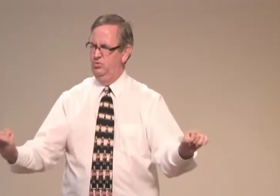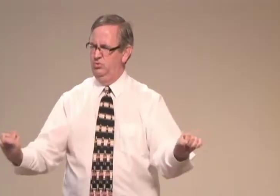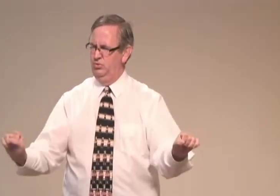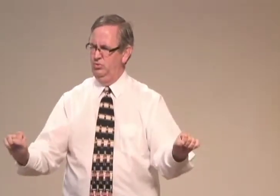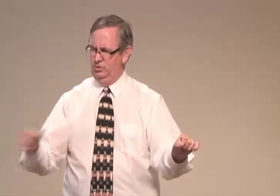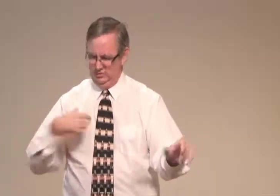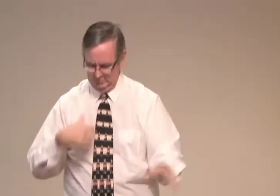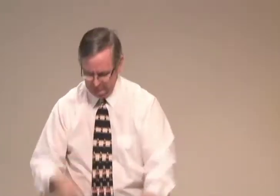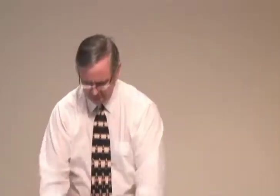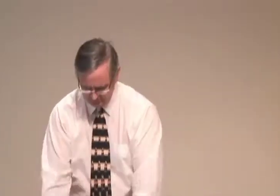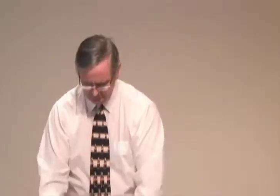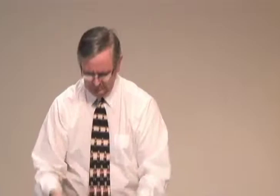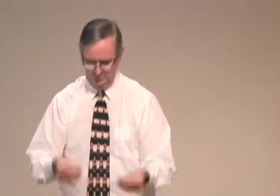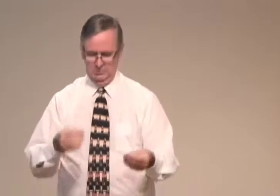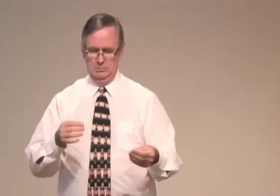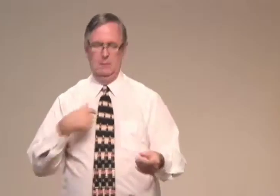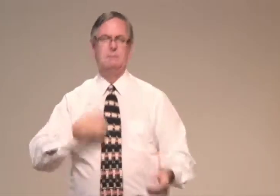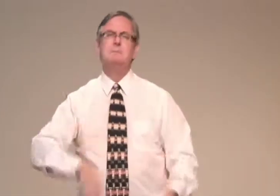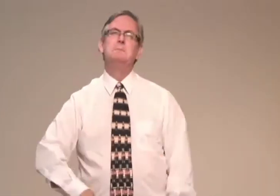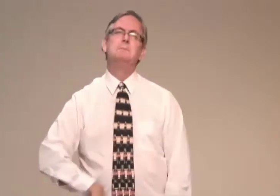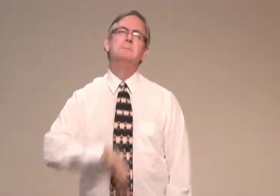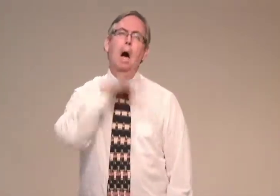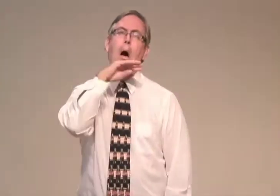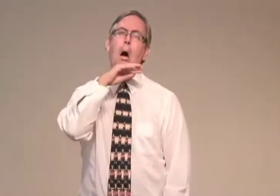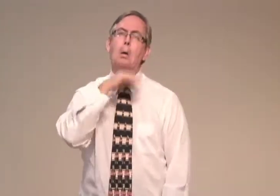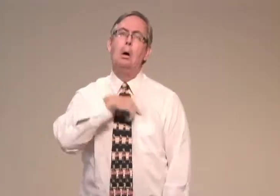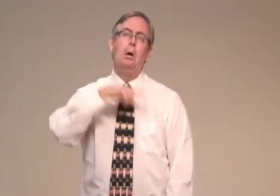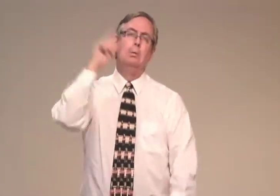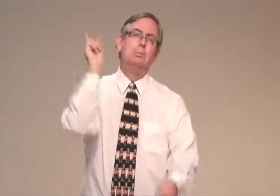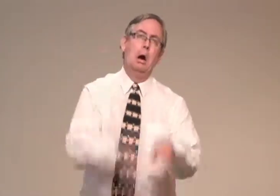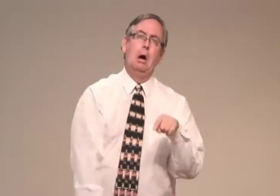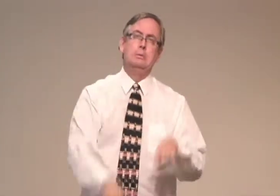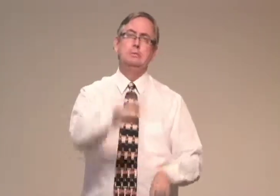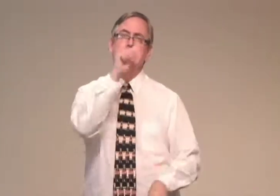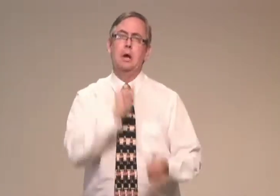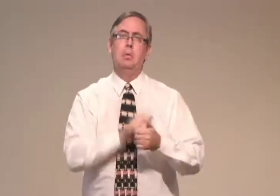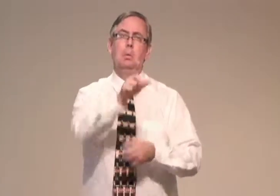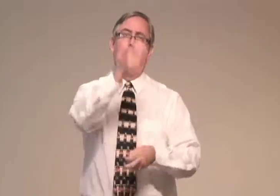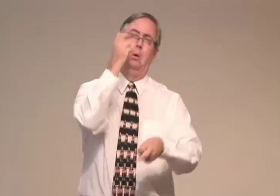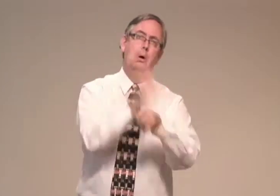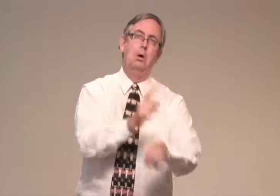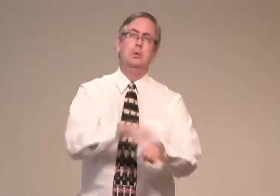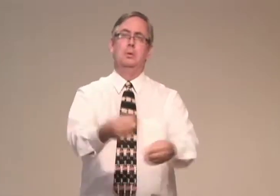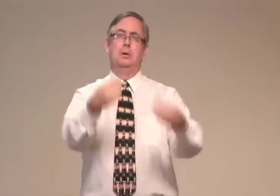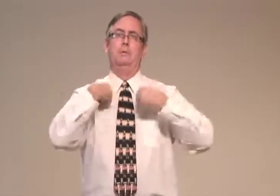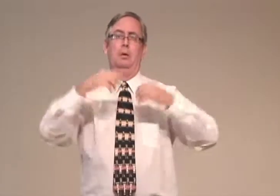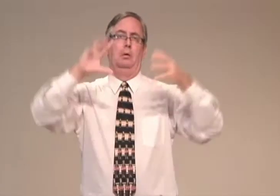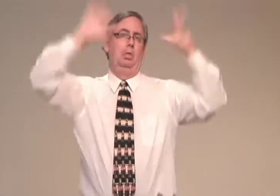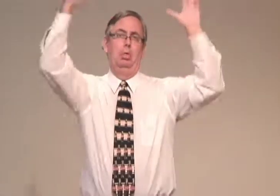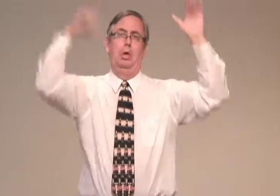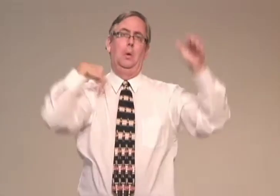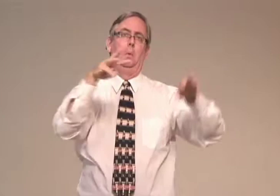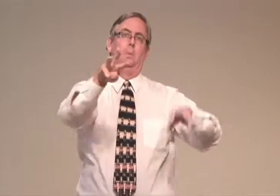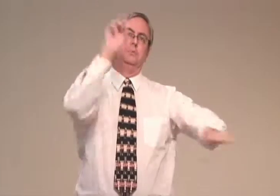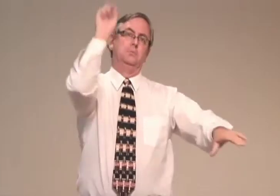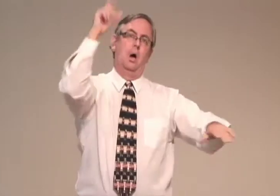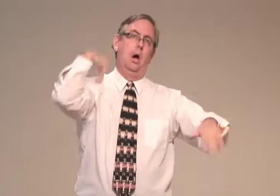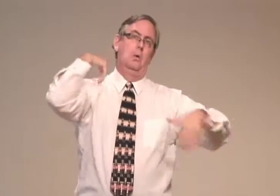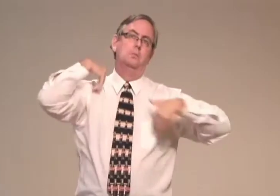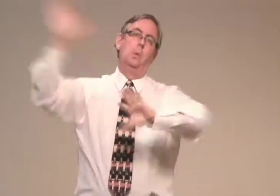and all his stuff was gone. He said, I am fed up. I can't stand living with you. You've messed me